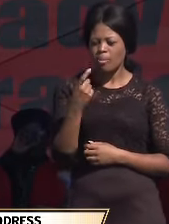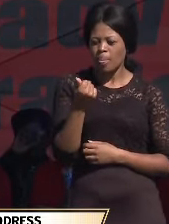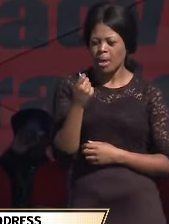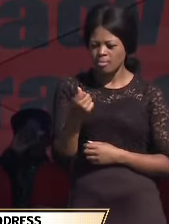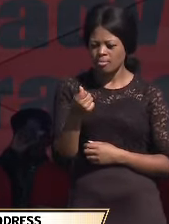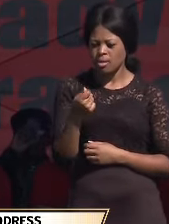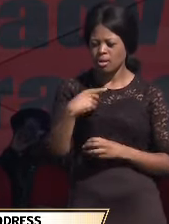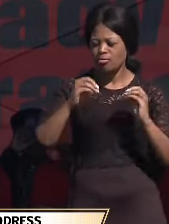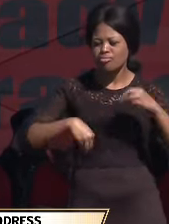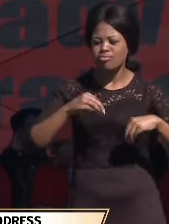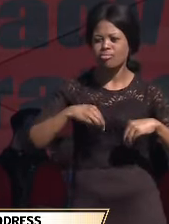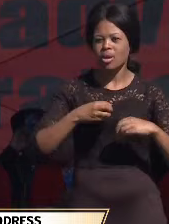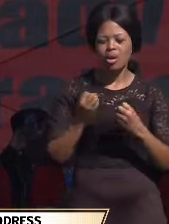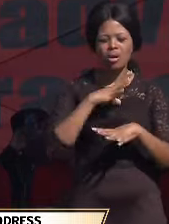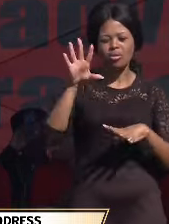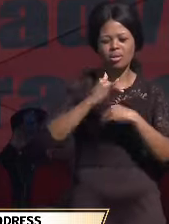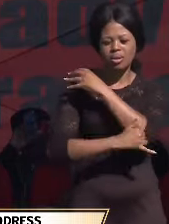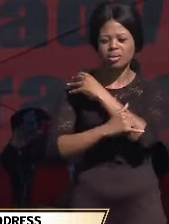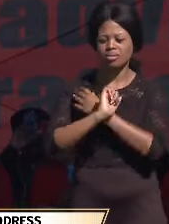been looted out of our country.